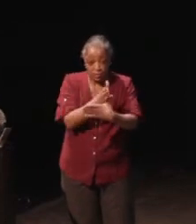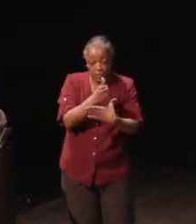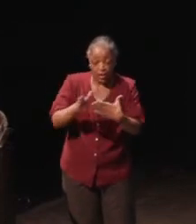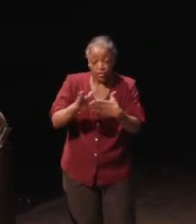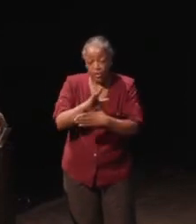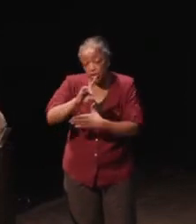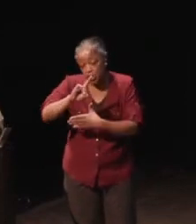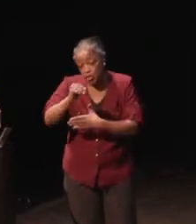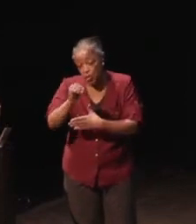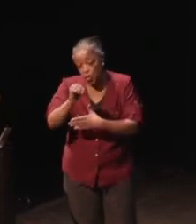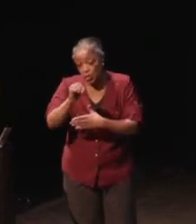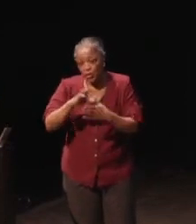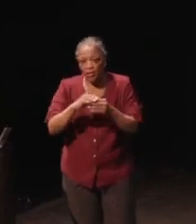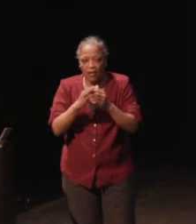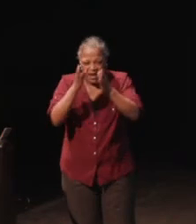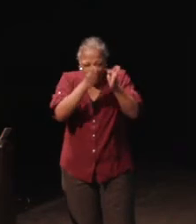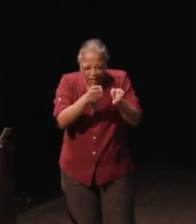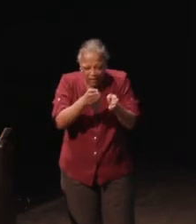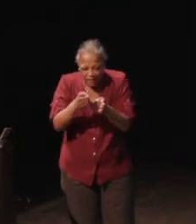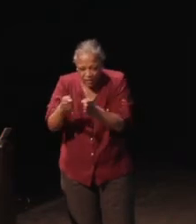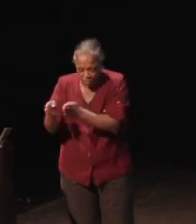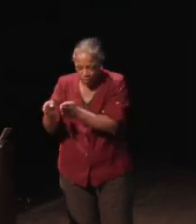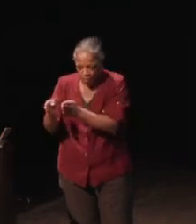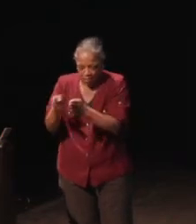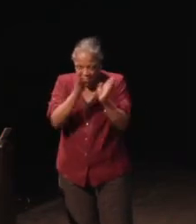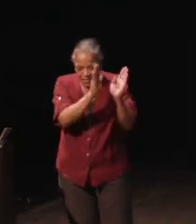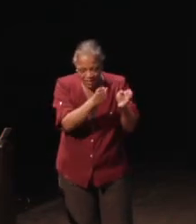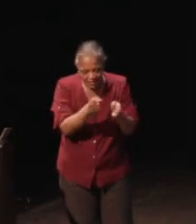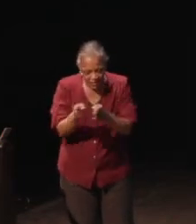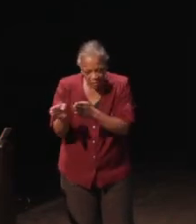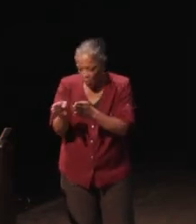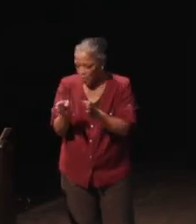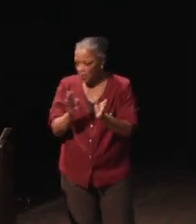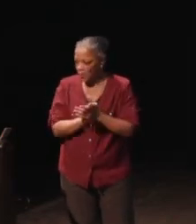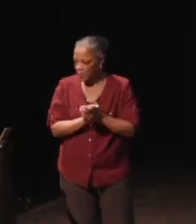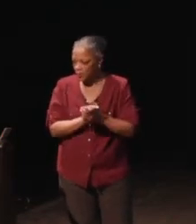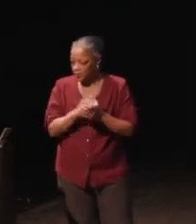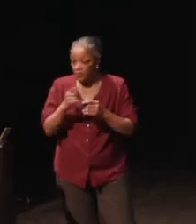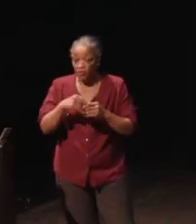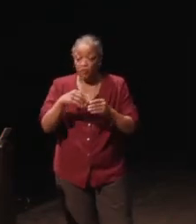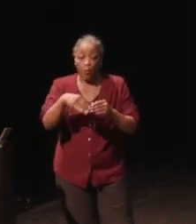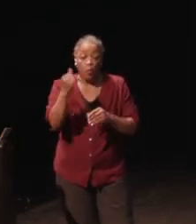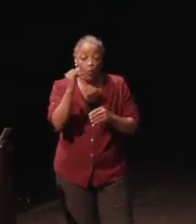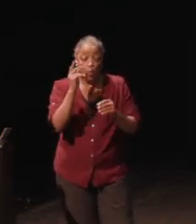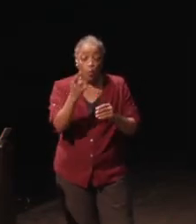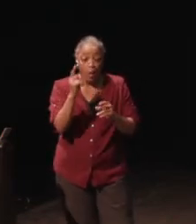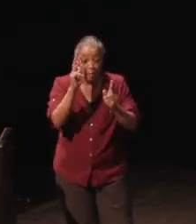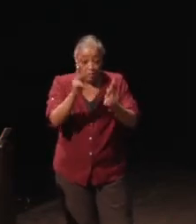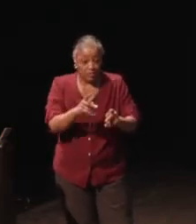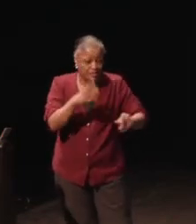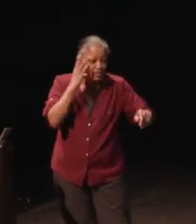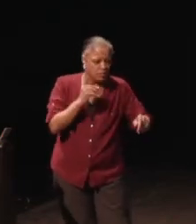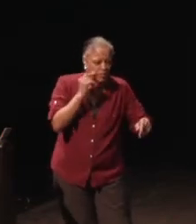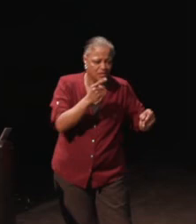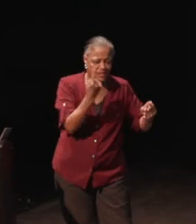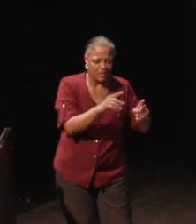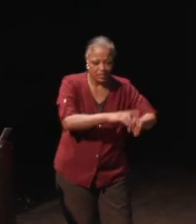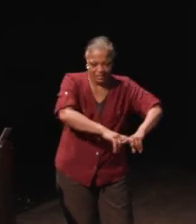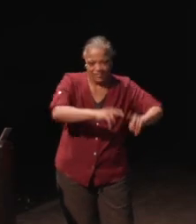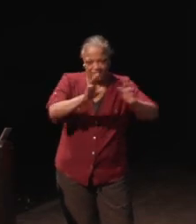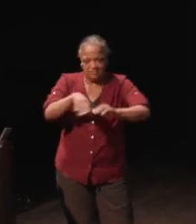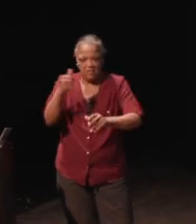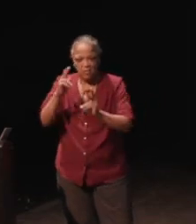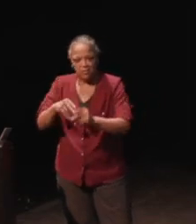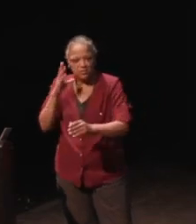are highly individualistic, that when one person will experience things in different